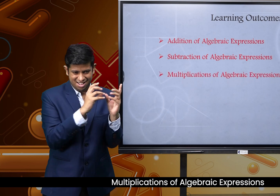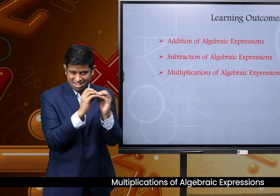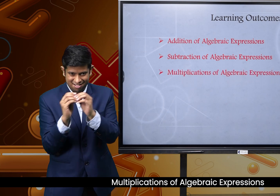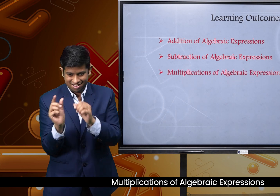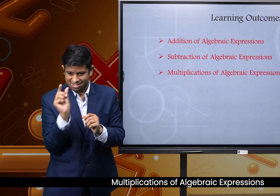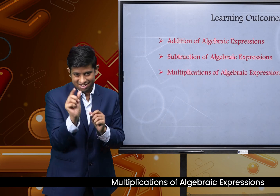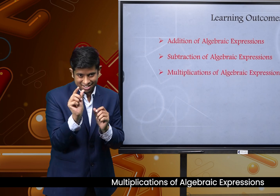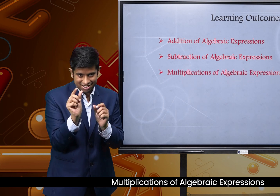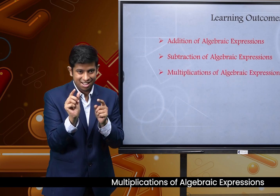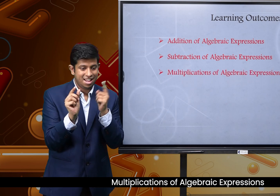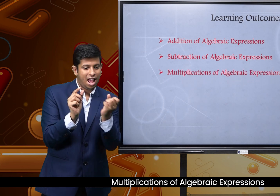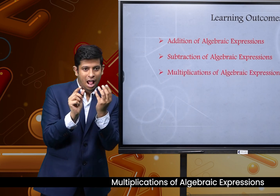multiplication of algebraic expressions.